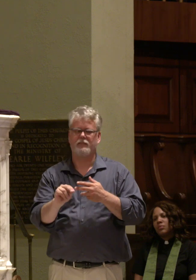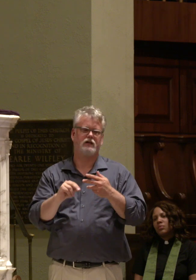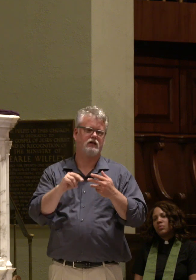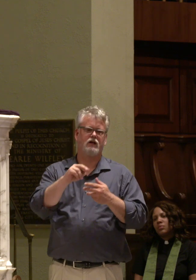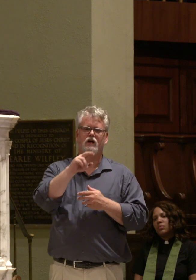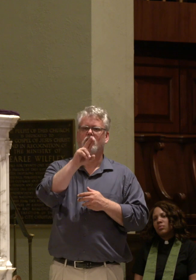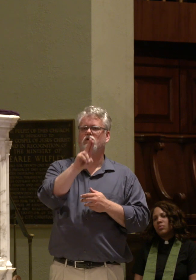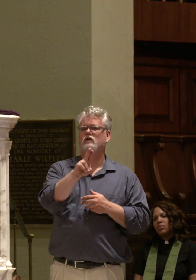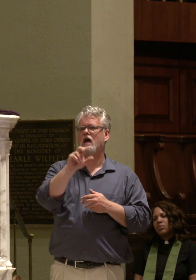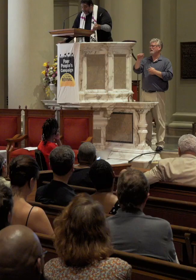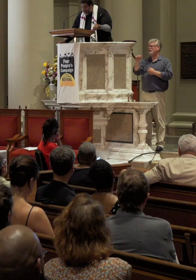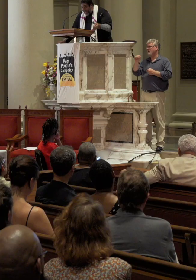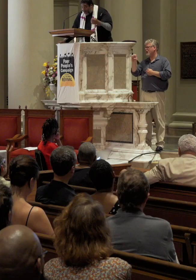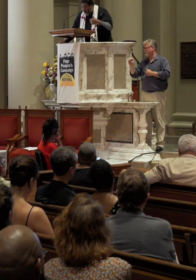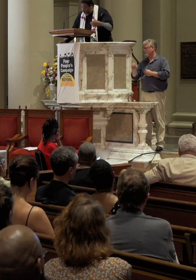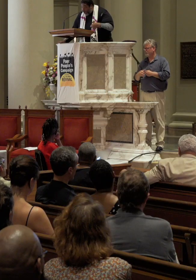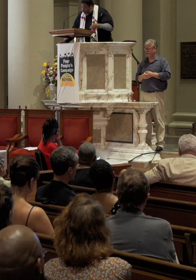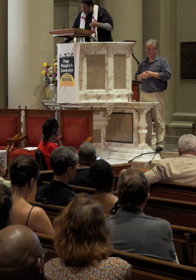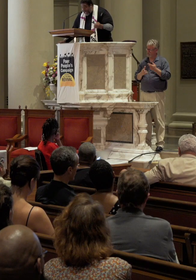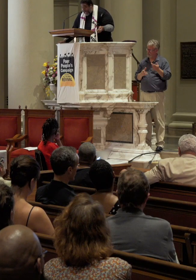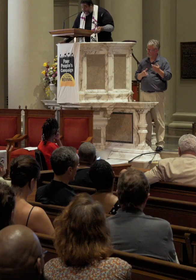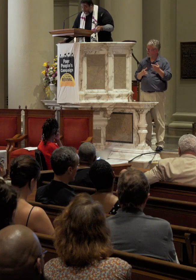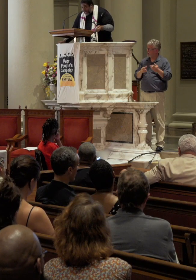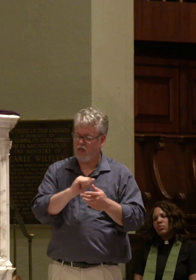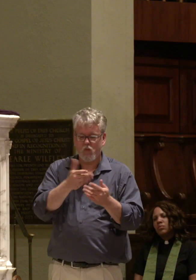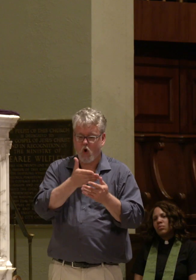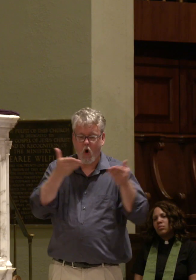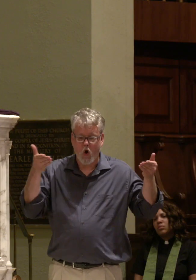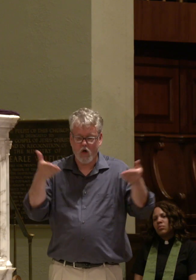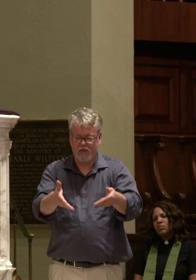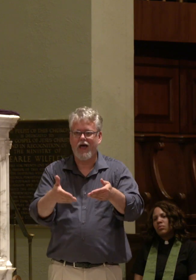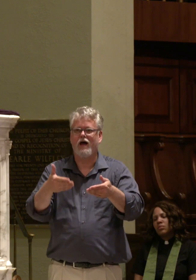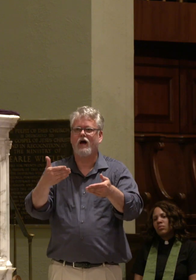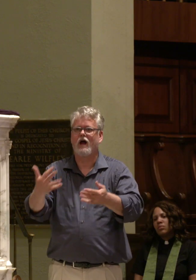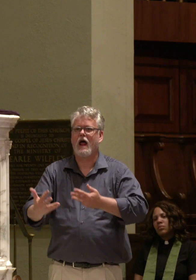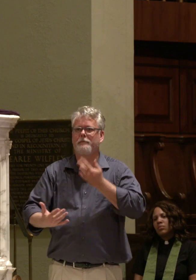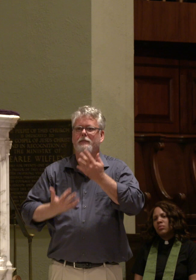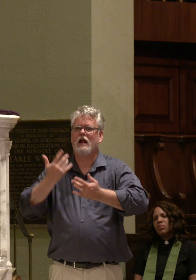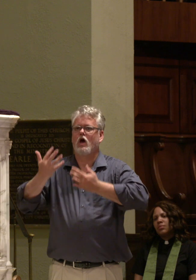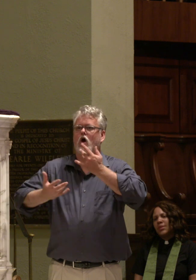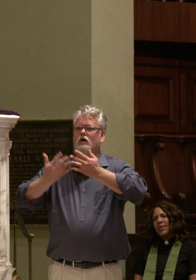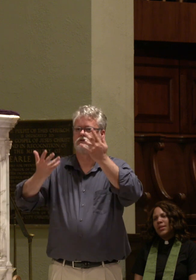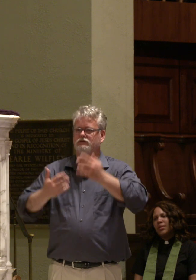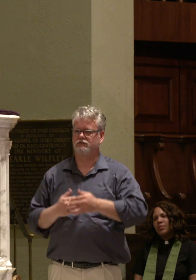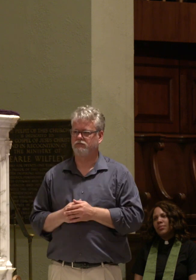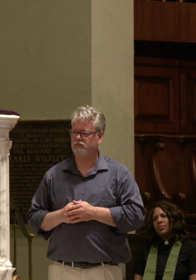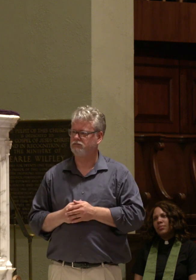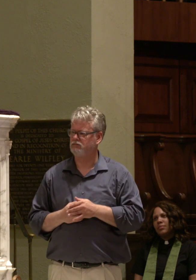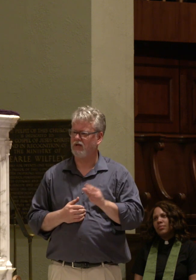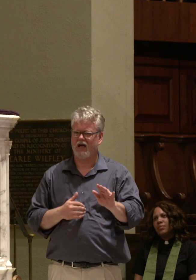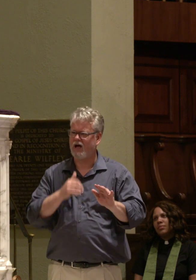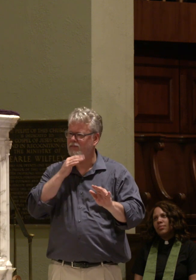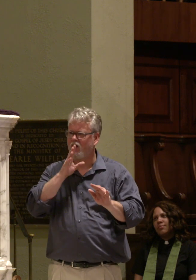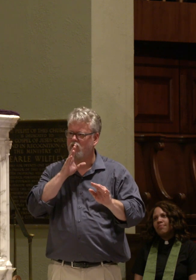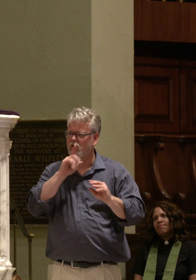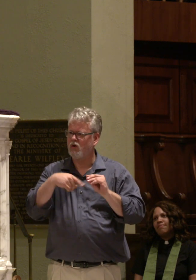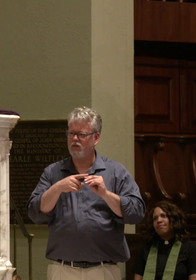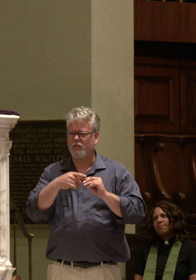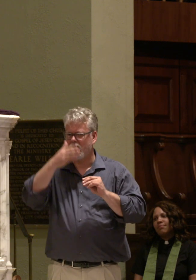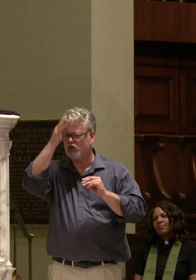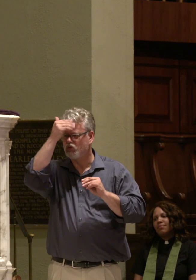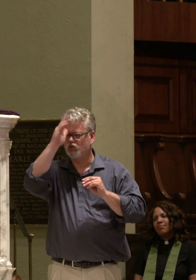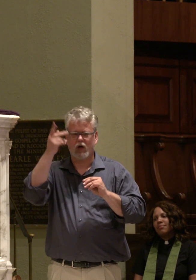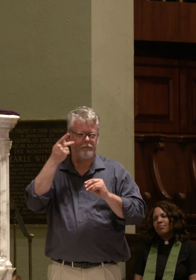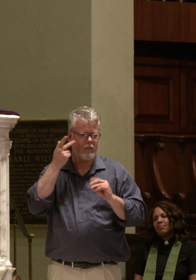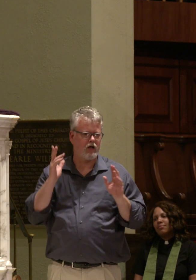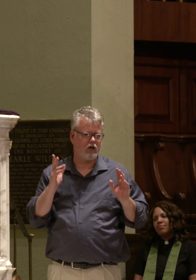Emirates, Qatar, they were all there at Pentecost. I ain't talking about Trump's